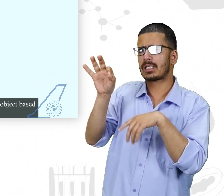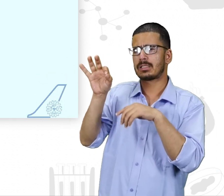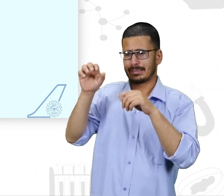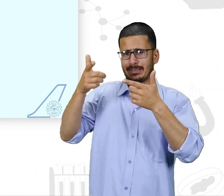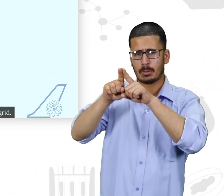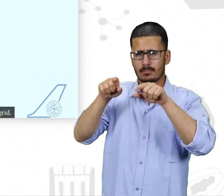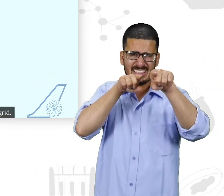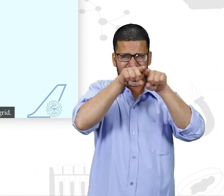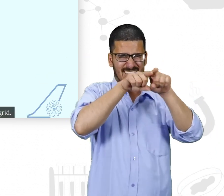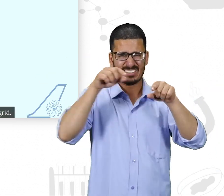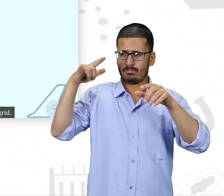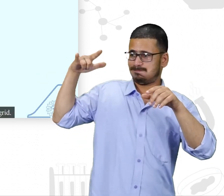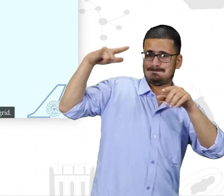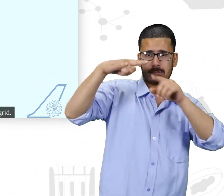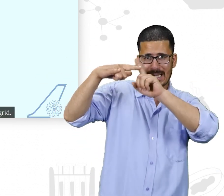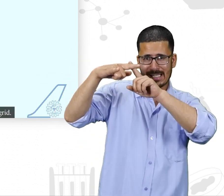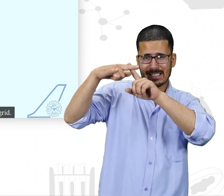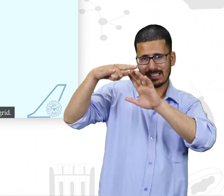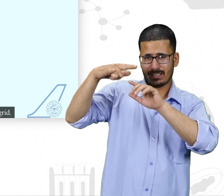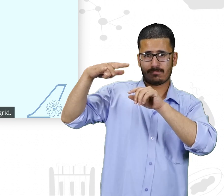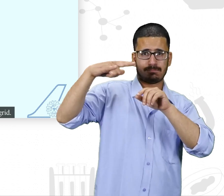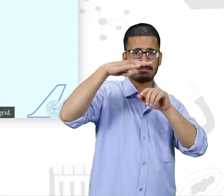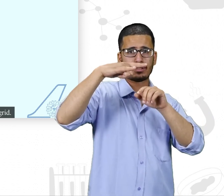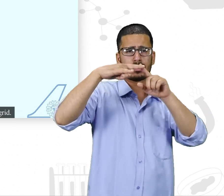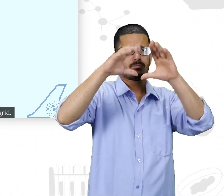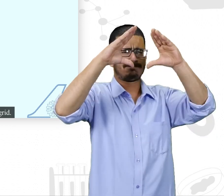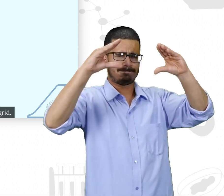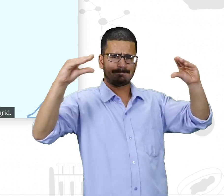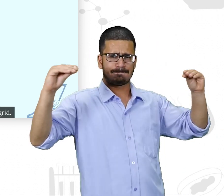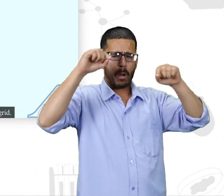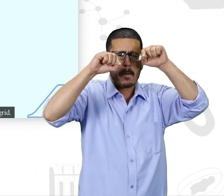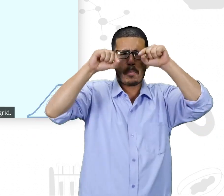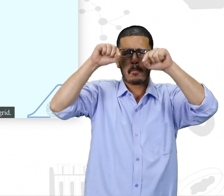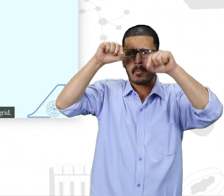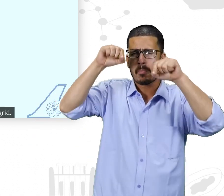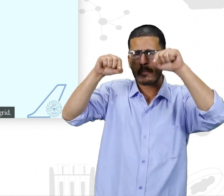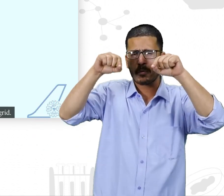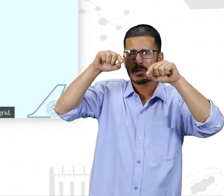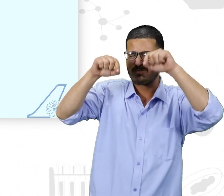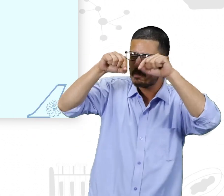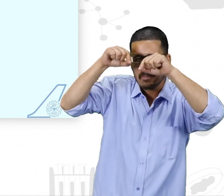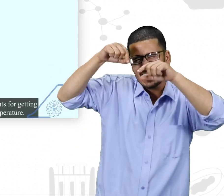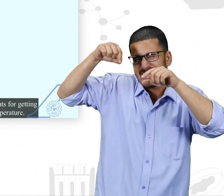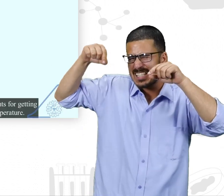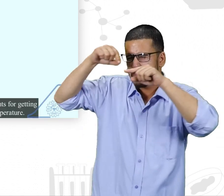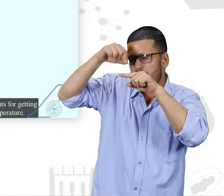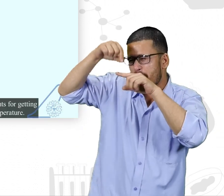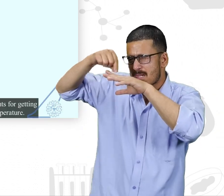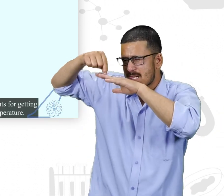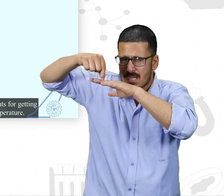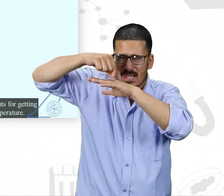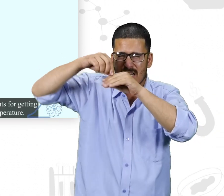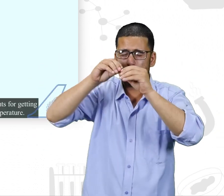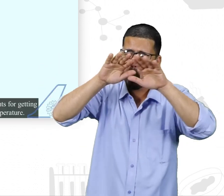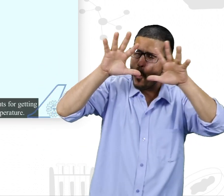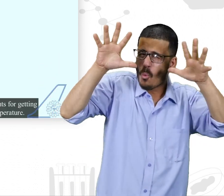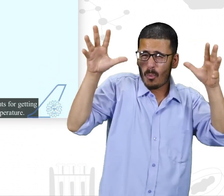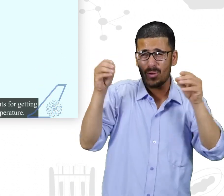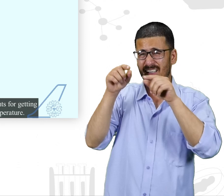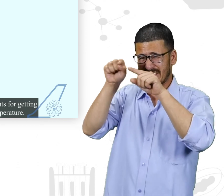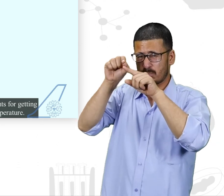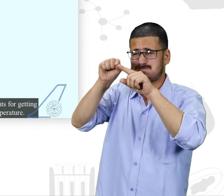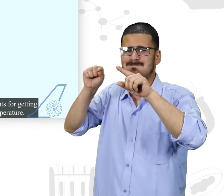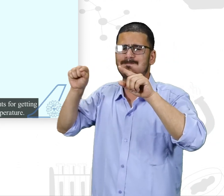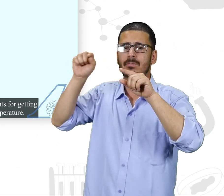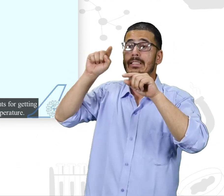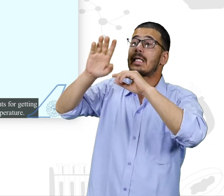certain requirements. The collection of those points connected by lines is called a grid. The fluid flow governing equations are